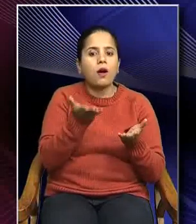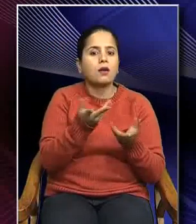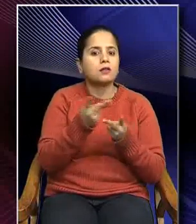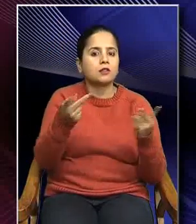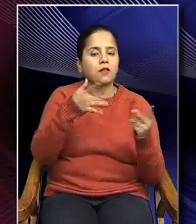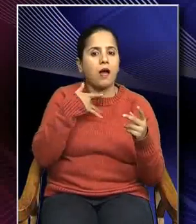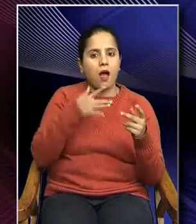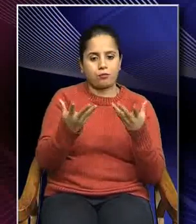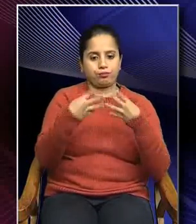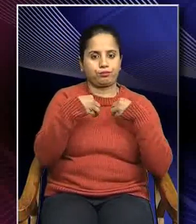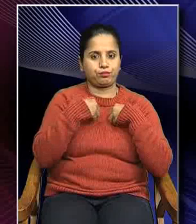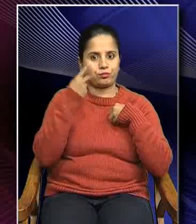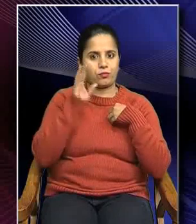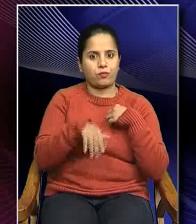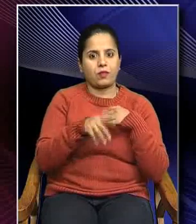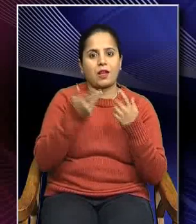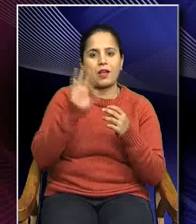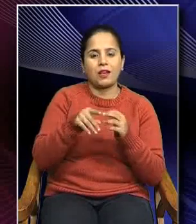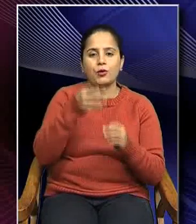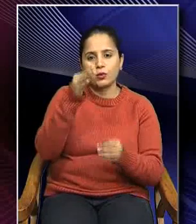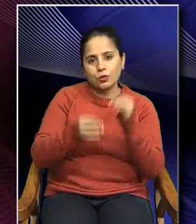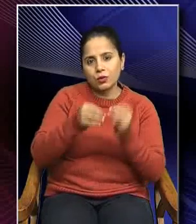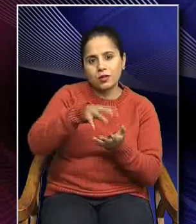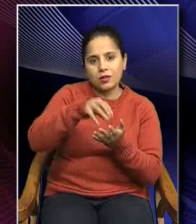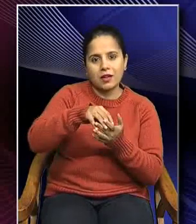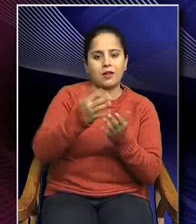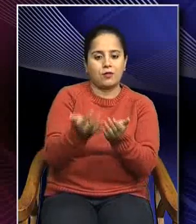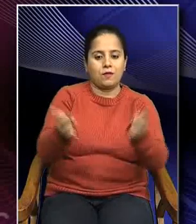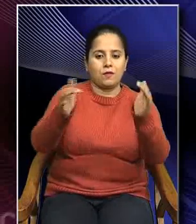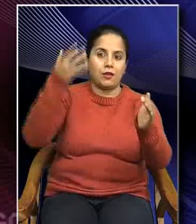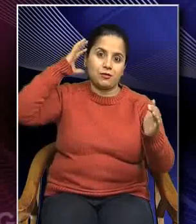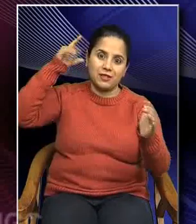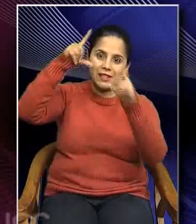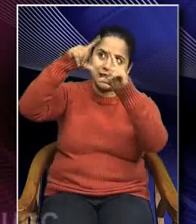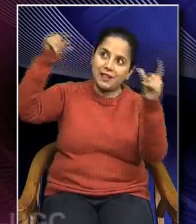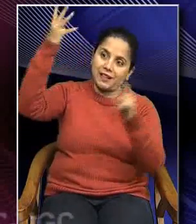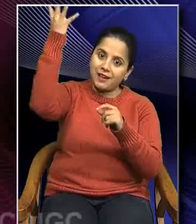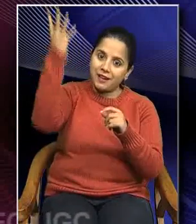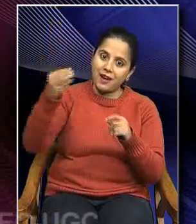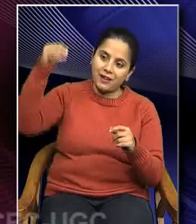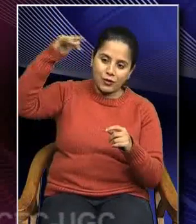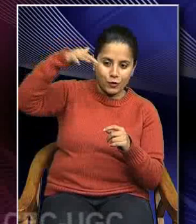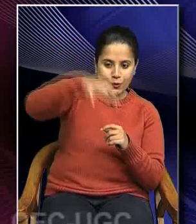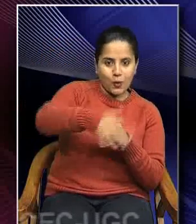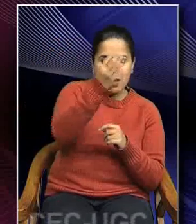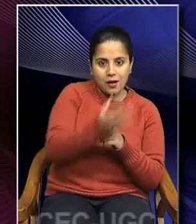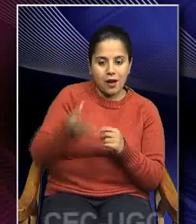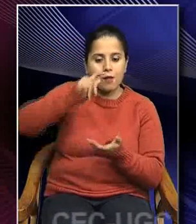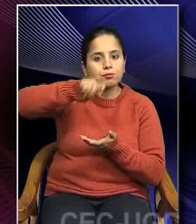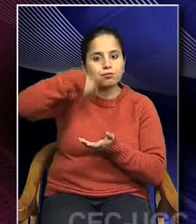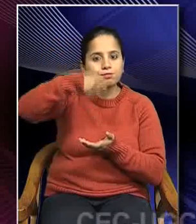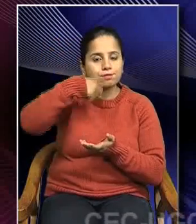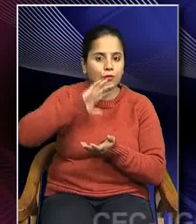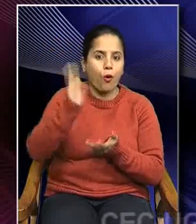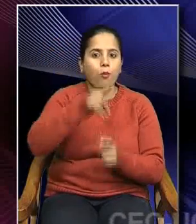impregnate the kheer, the bowl of rice or something which is to be consumed, and